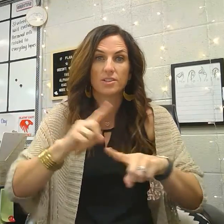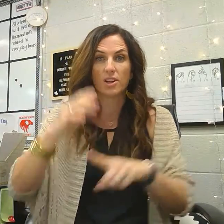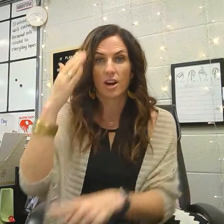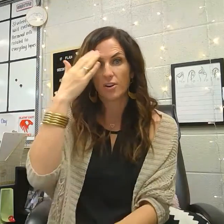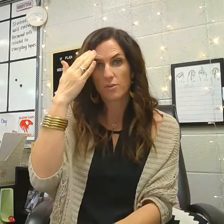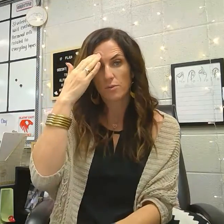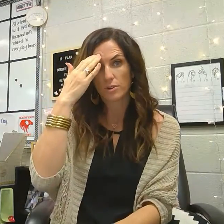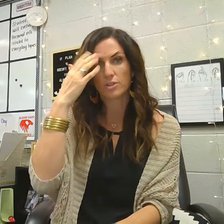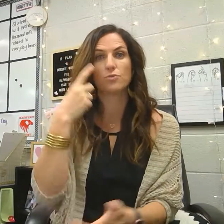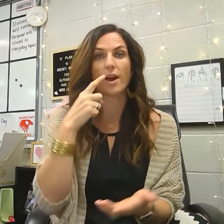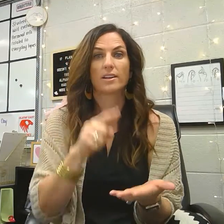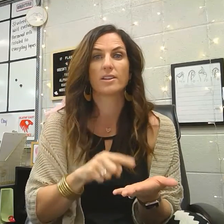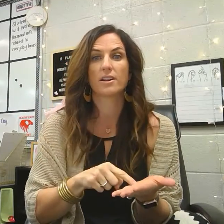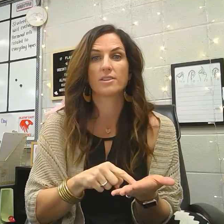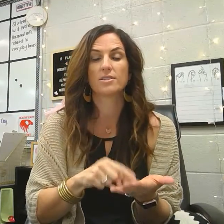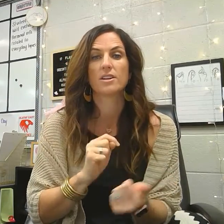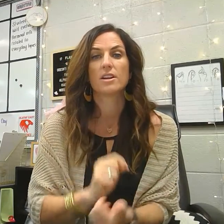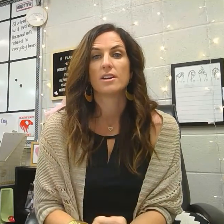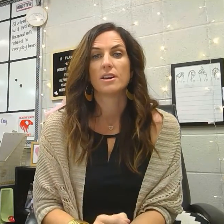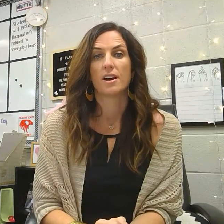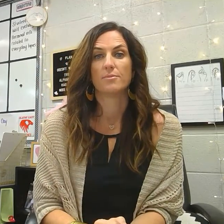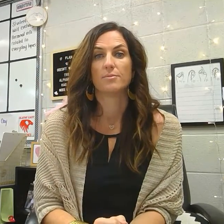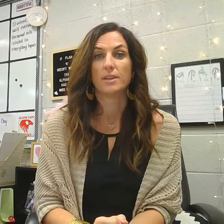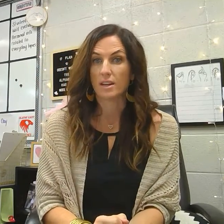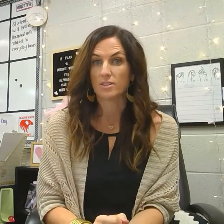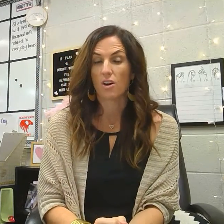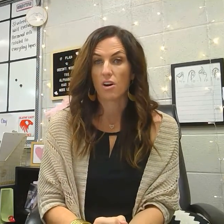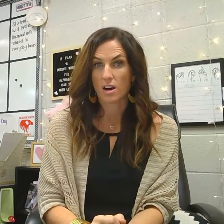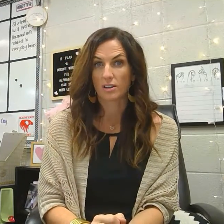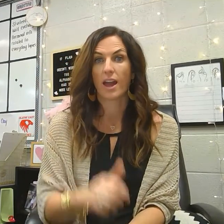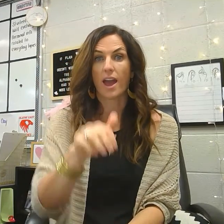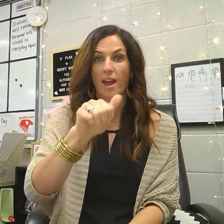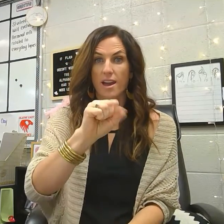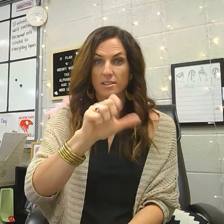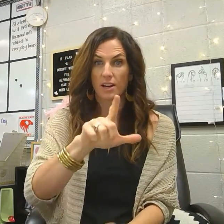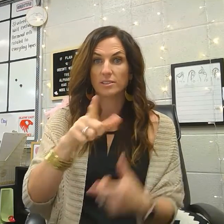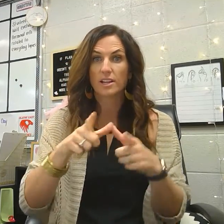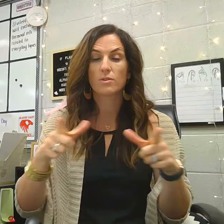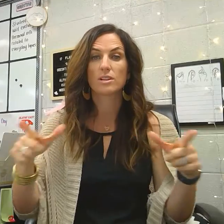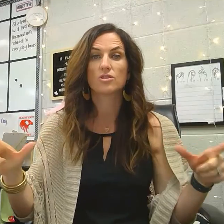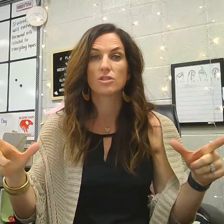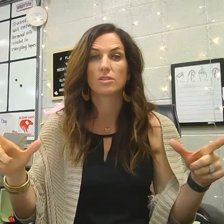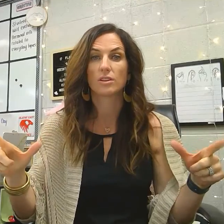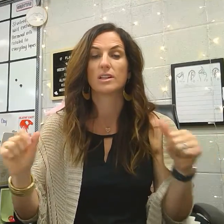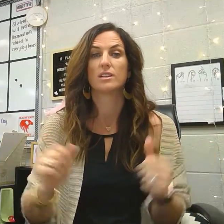to know or to recognize because our ASL language